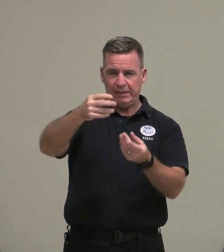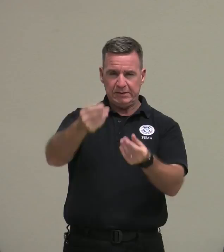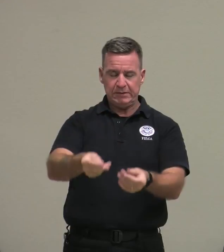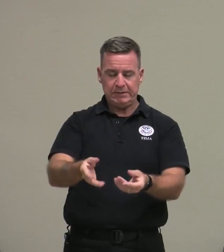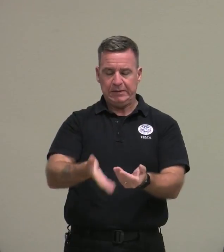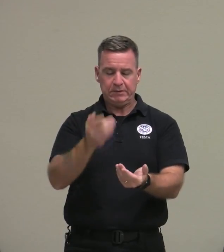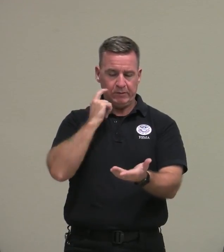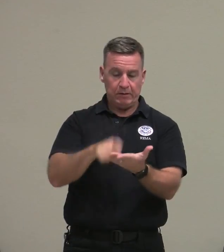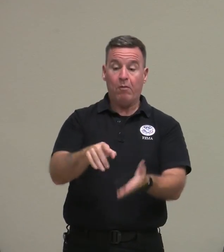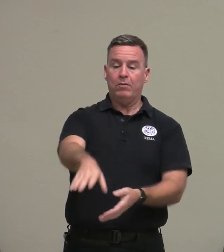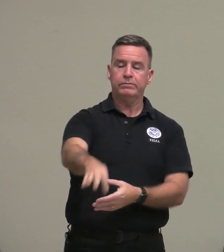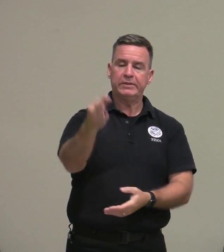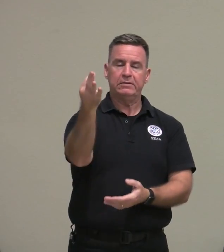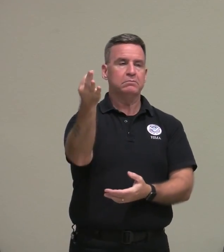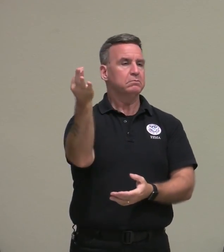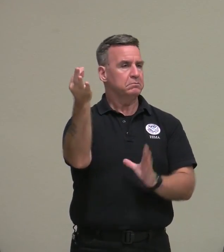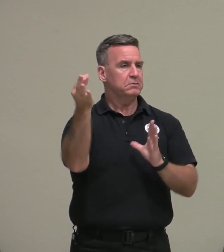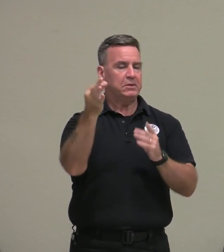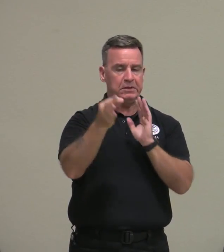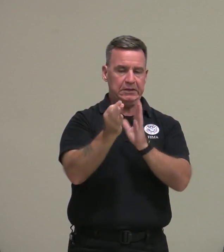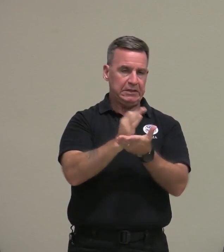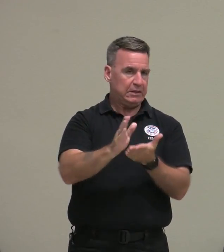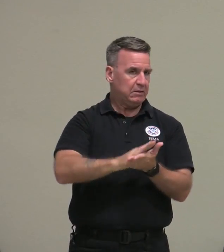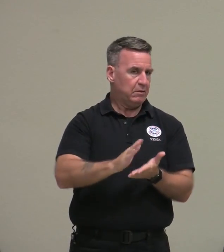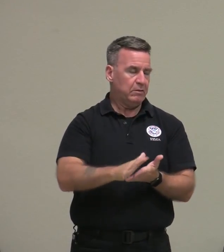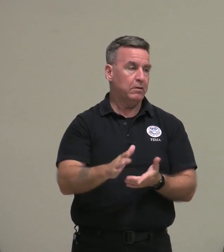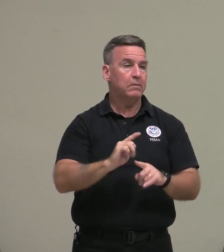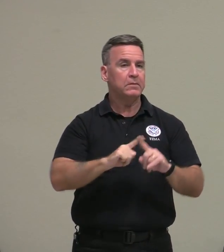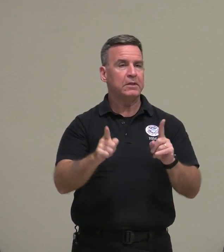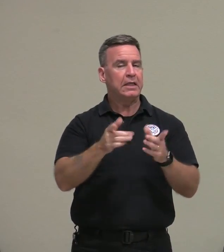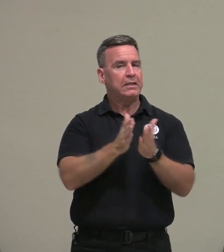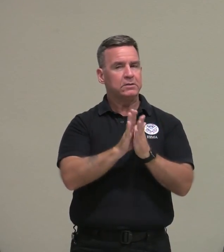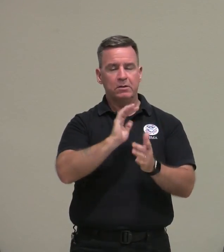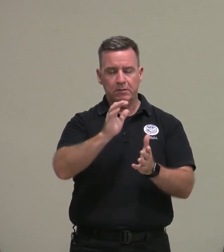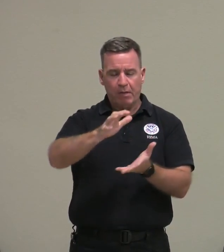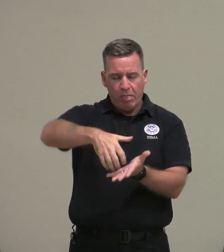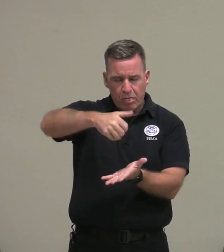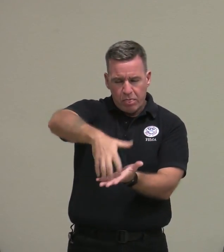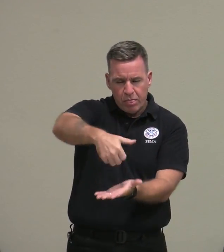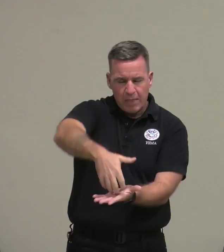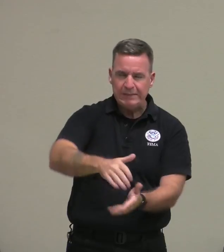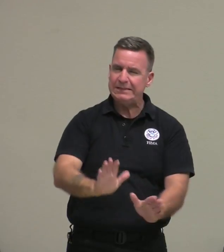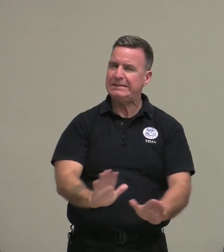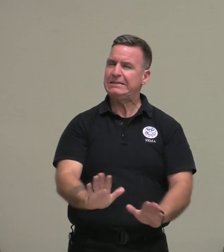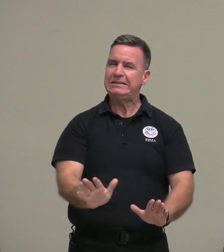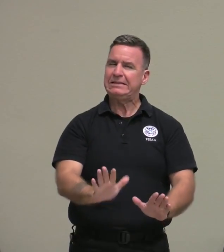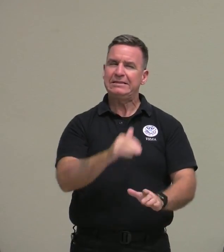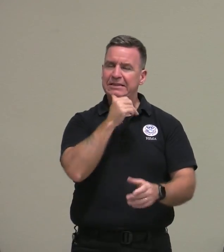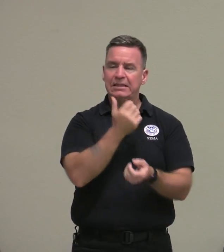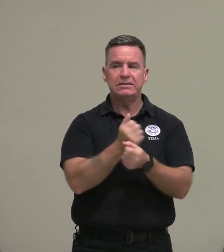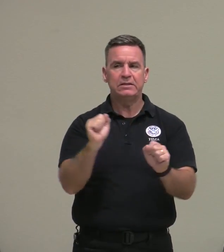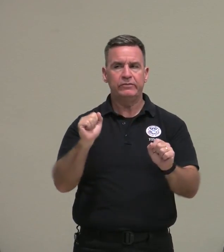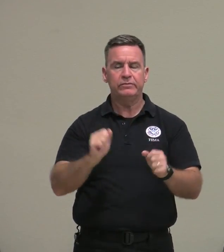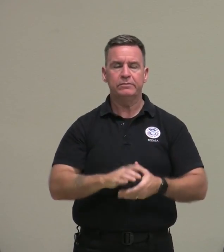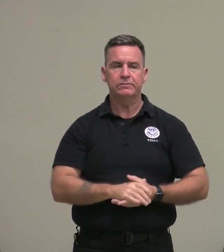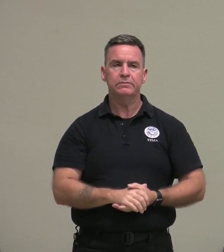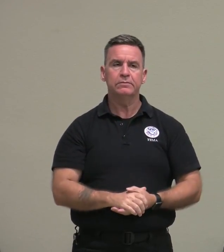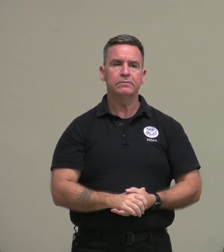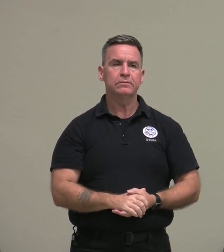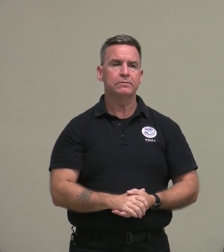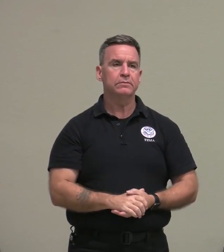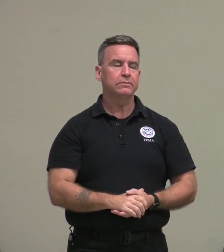or easily recognizable and pick it up and wash it off. But I would ask you, don't dig into the debris. It's just not safe for you.